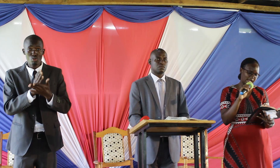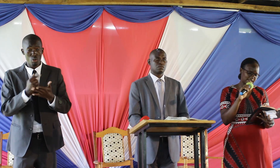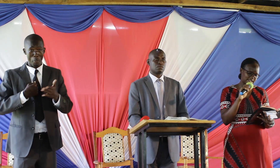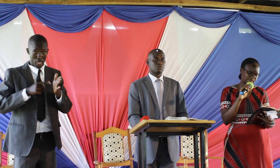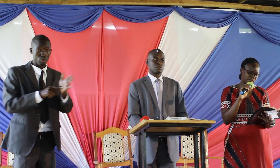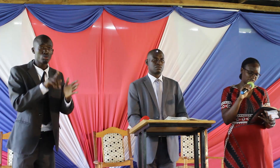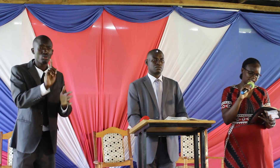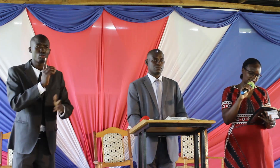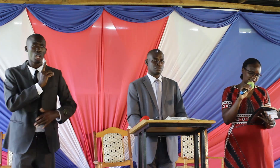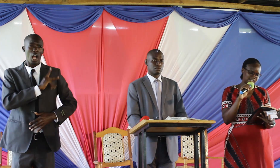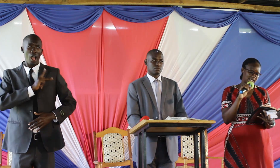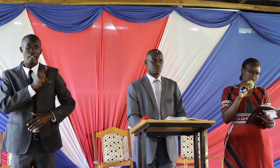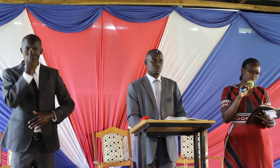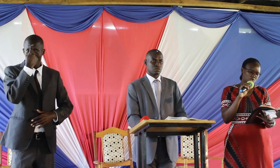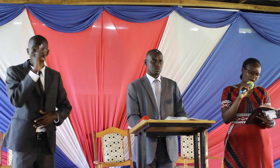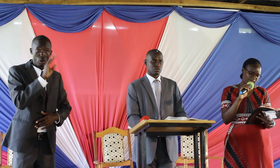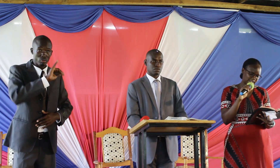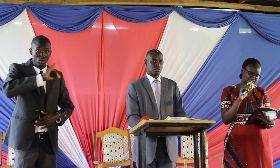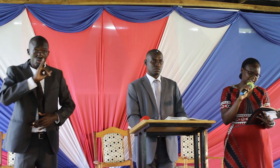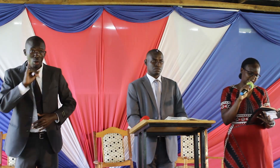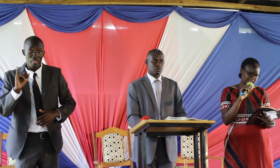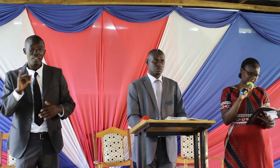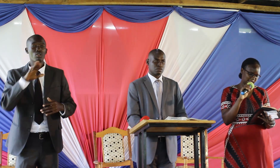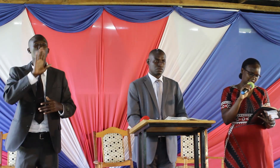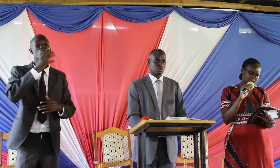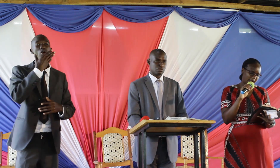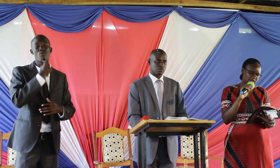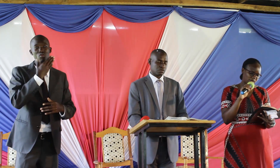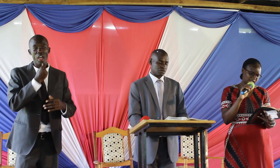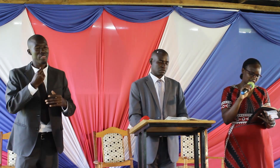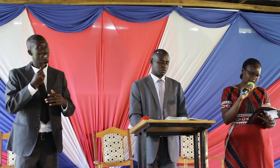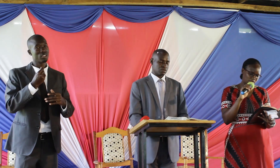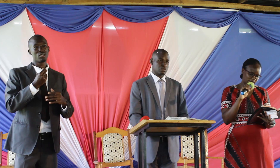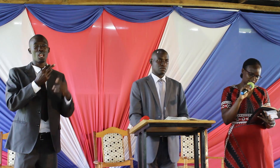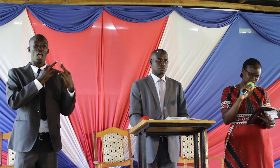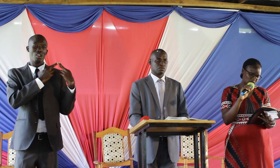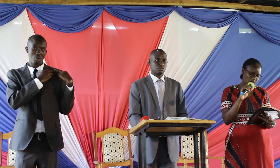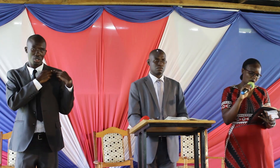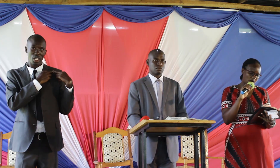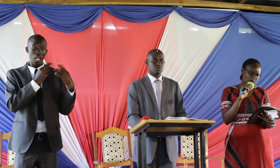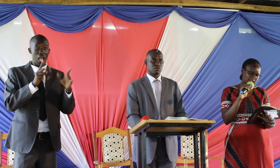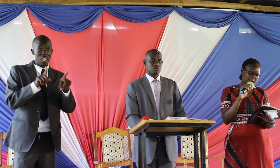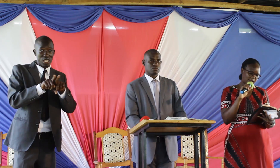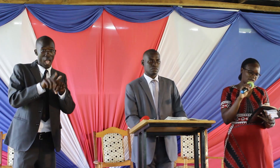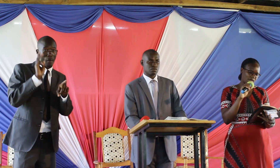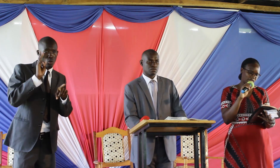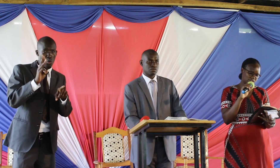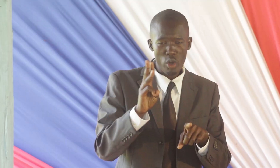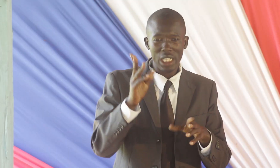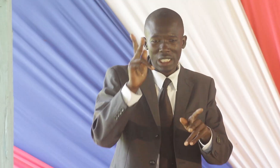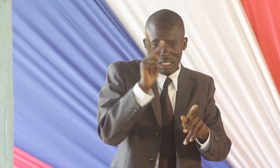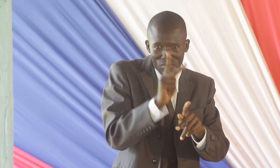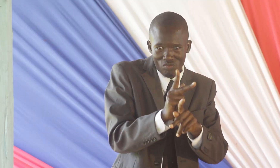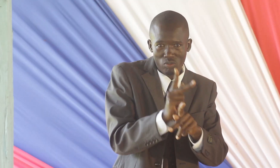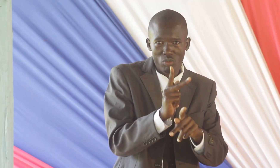you kindness for Jonathan's, your father's sake, and will restore all the land of